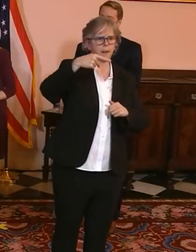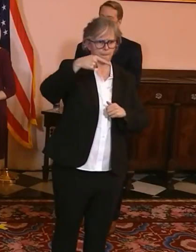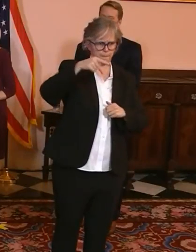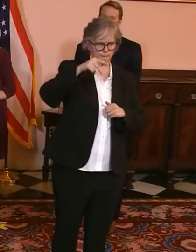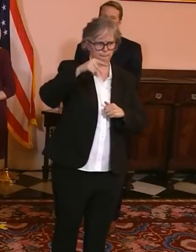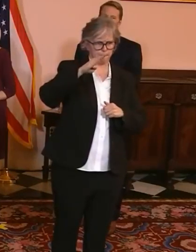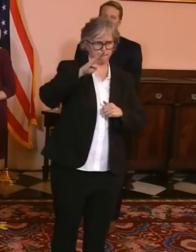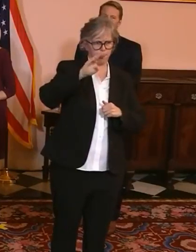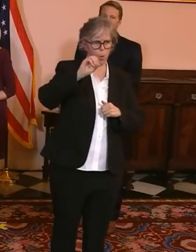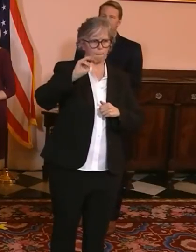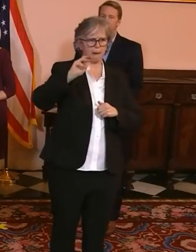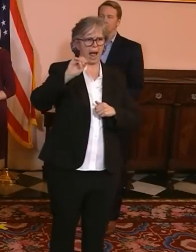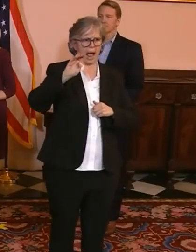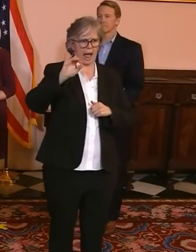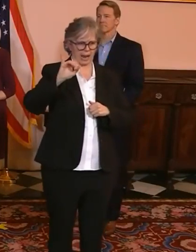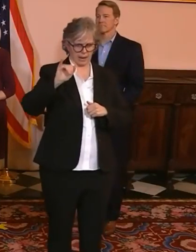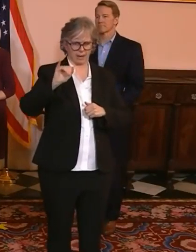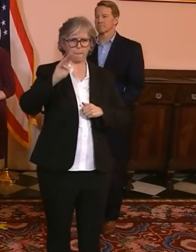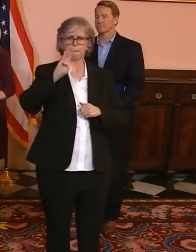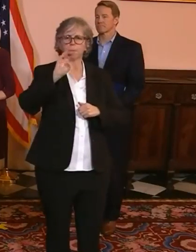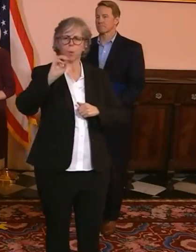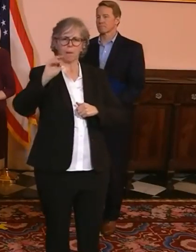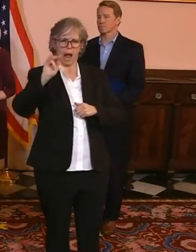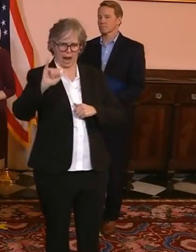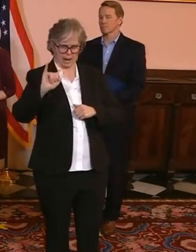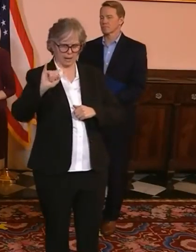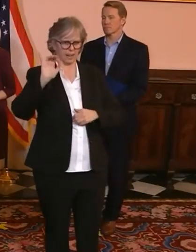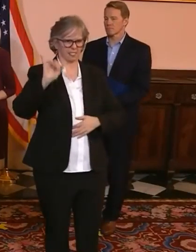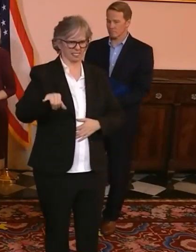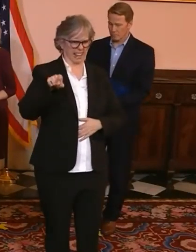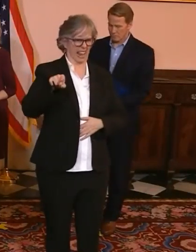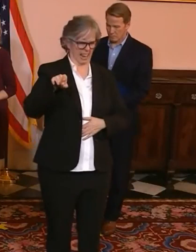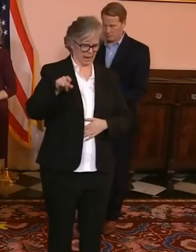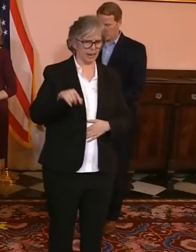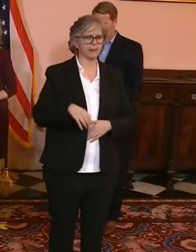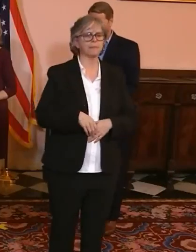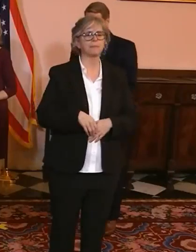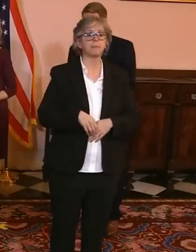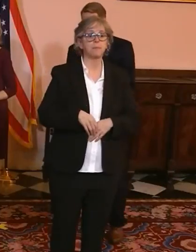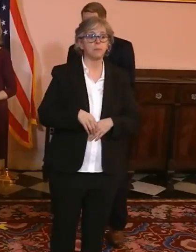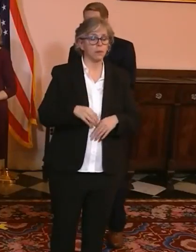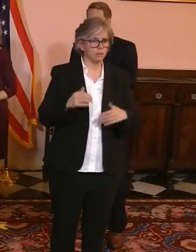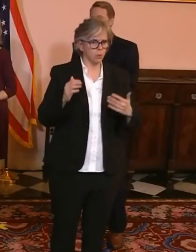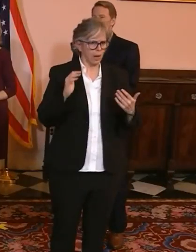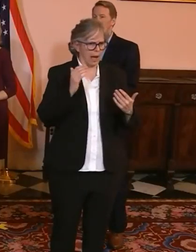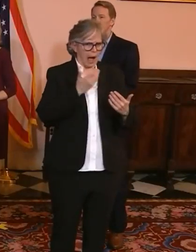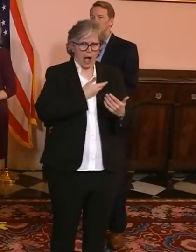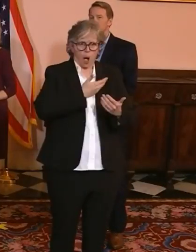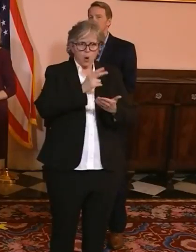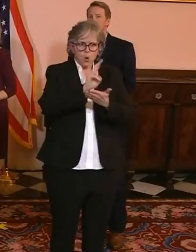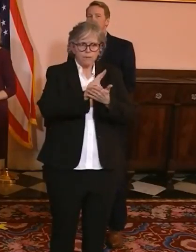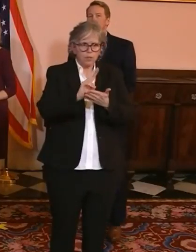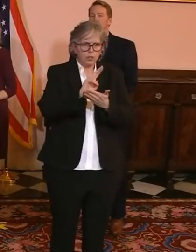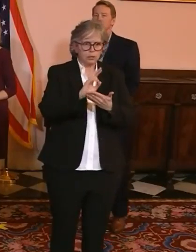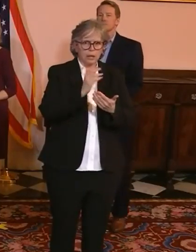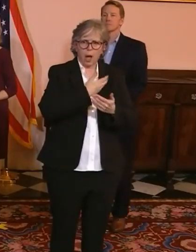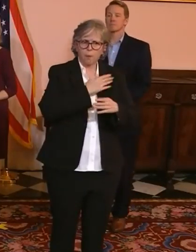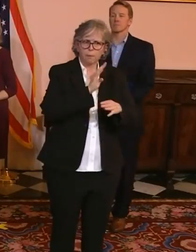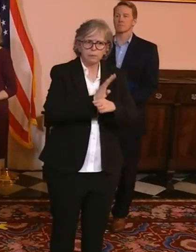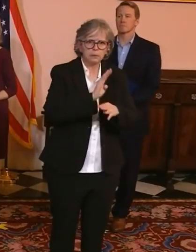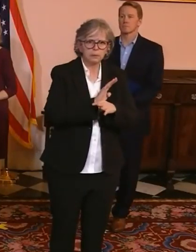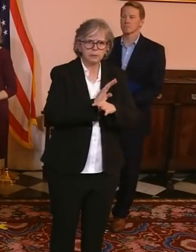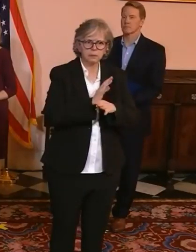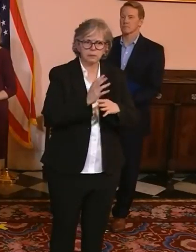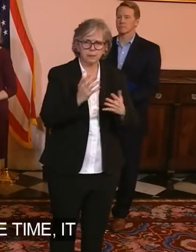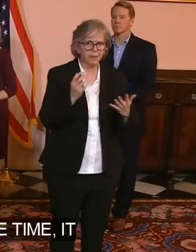in China, and we also have our universities. And at the time, it was the beginning of spring term for the